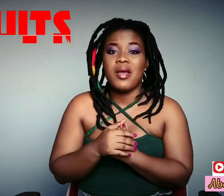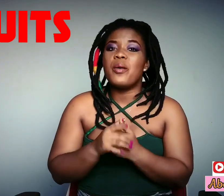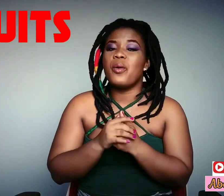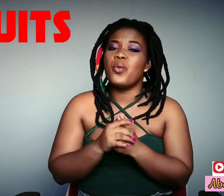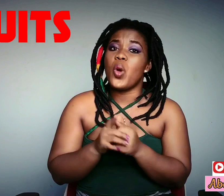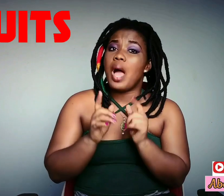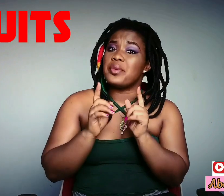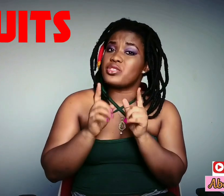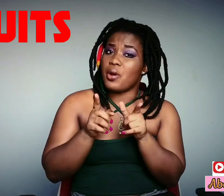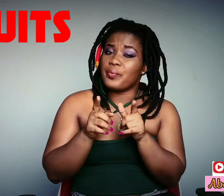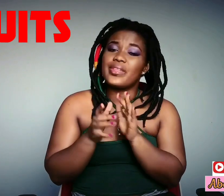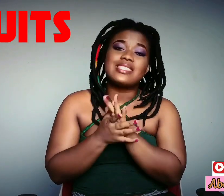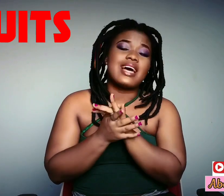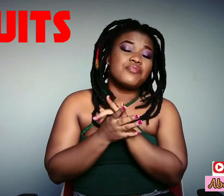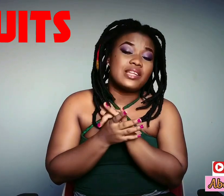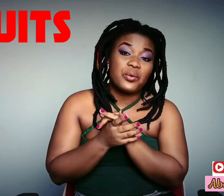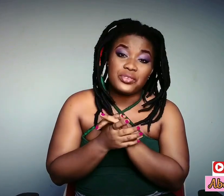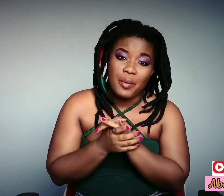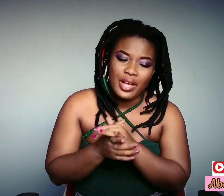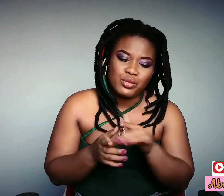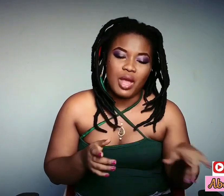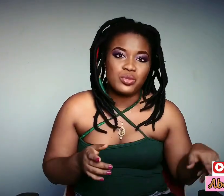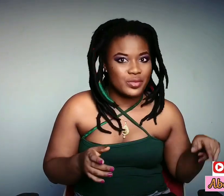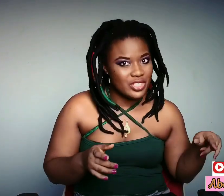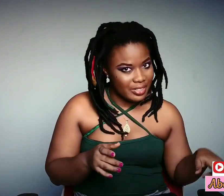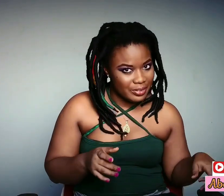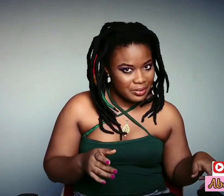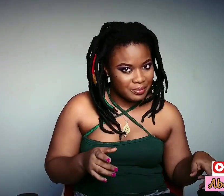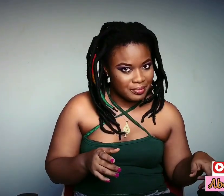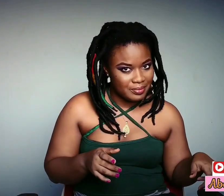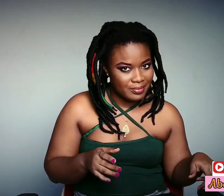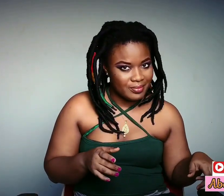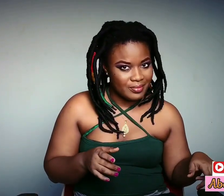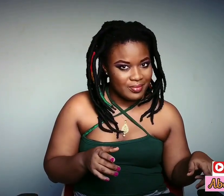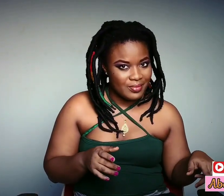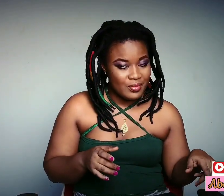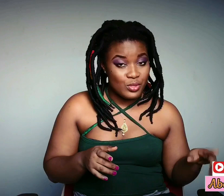fruits ohun me sure sa fe na o hwe me a subscribe to my channel no